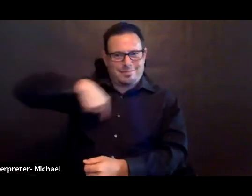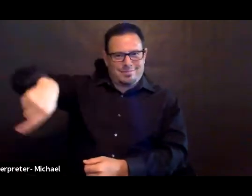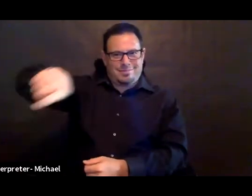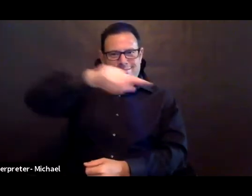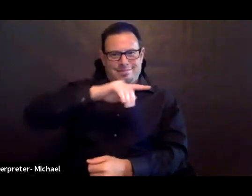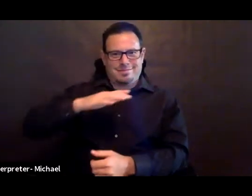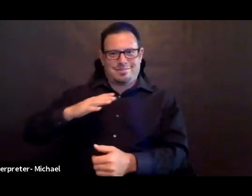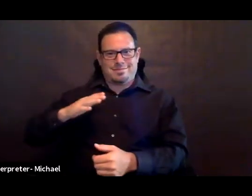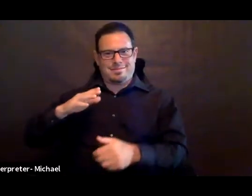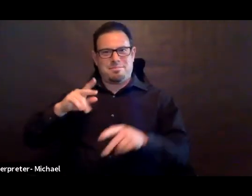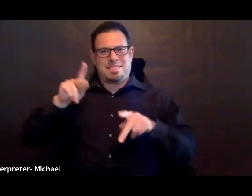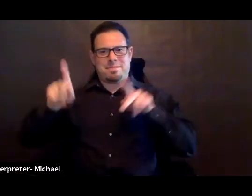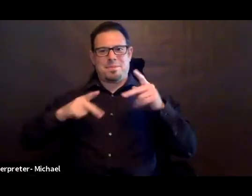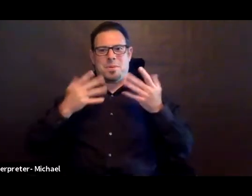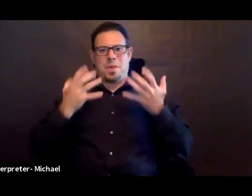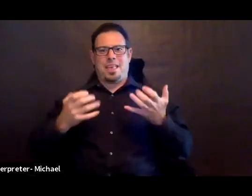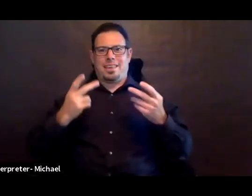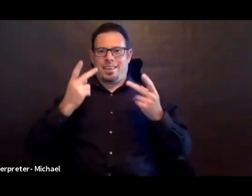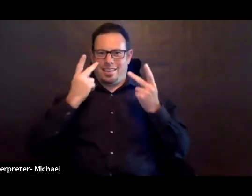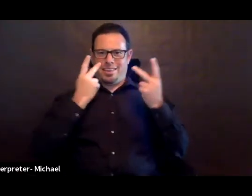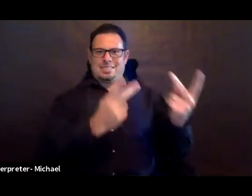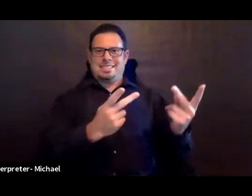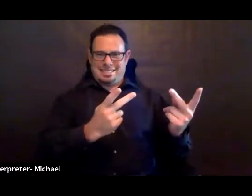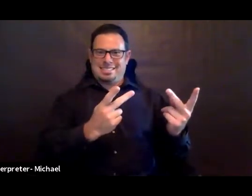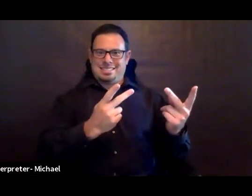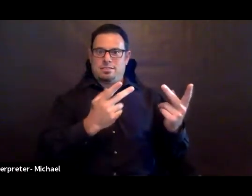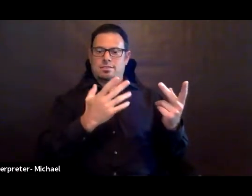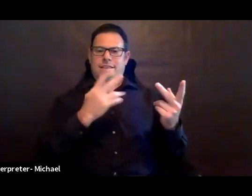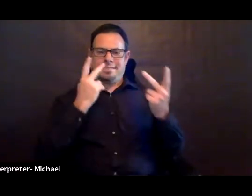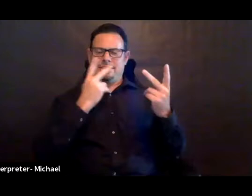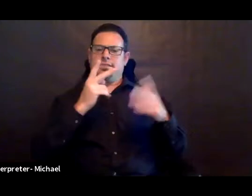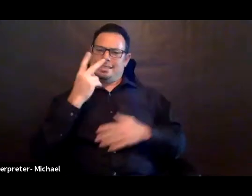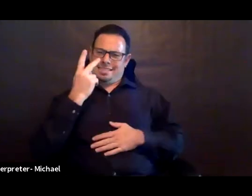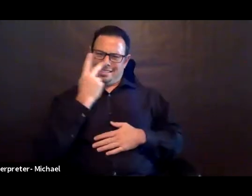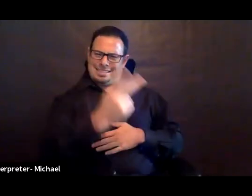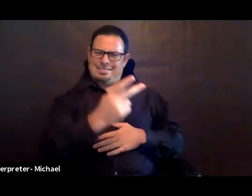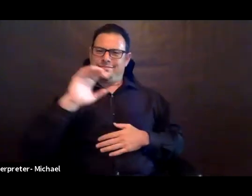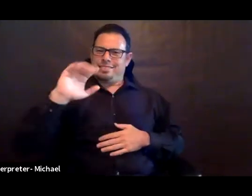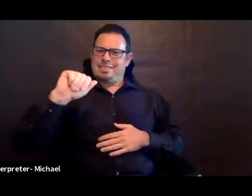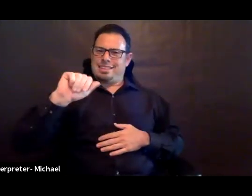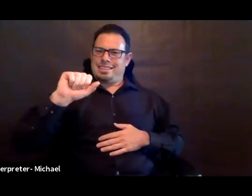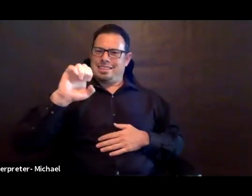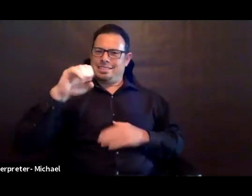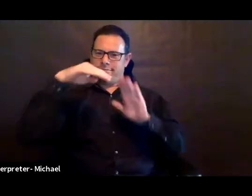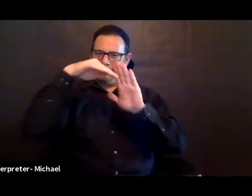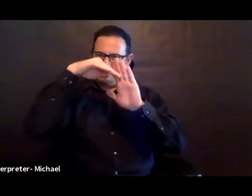Minnesotans who've been kind of in a post-pandemic mindset have been